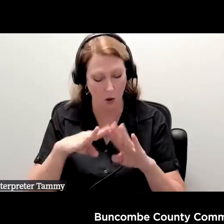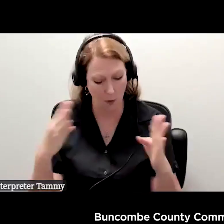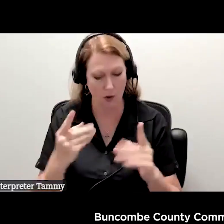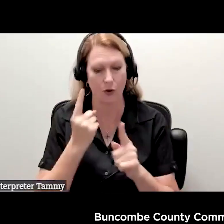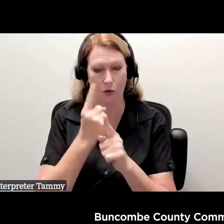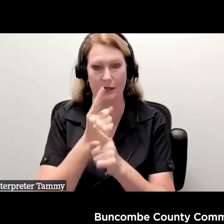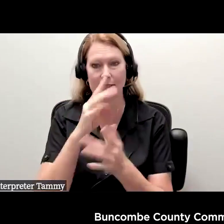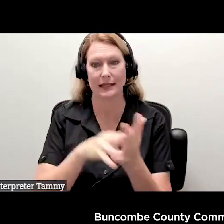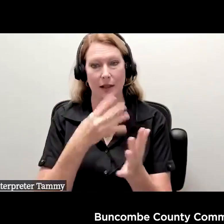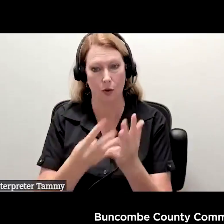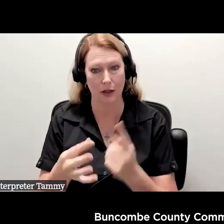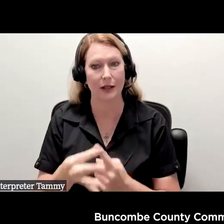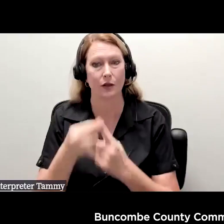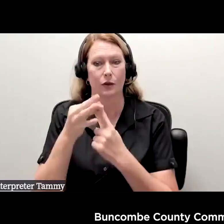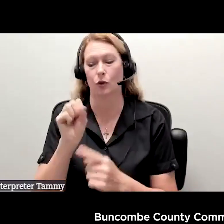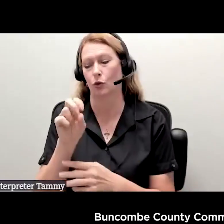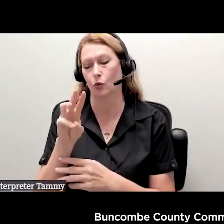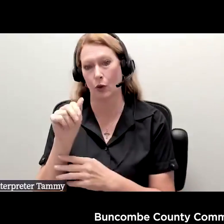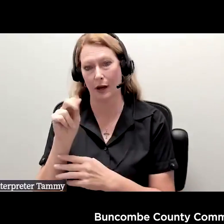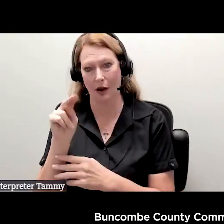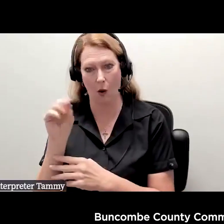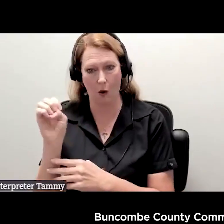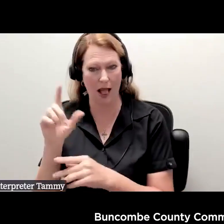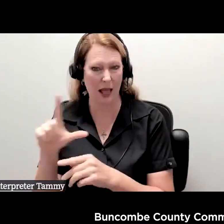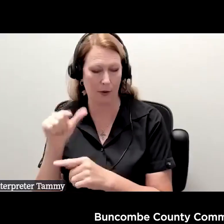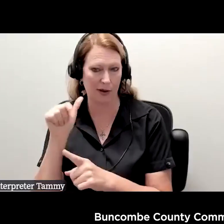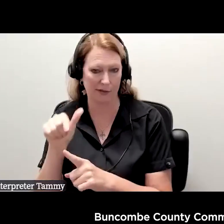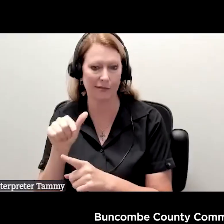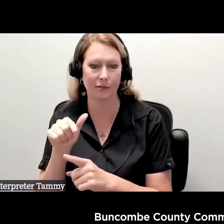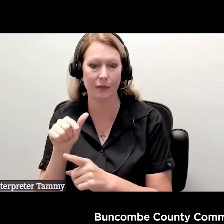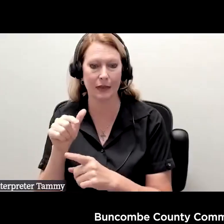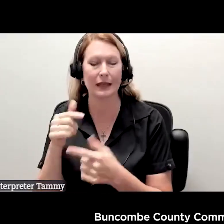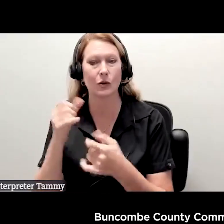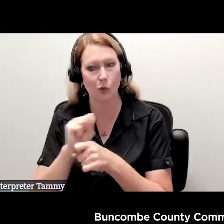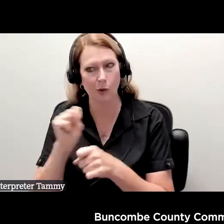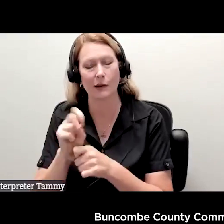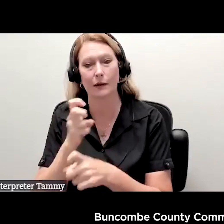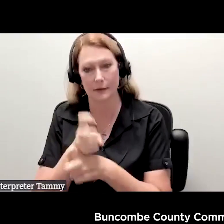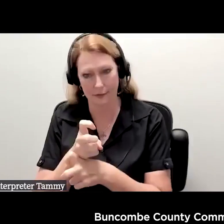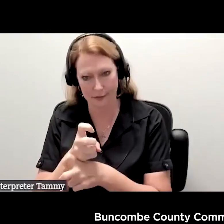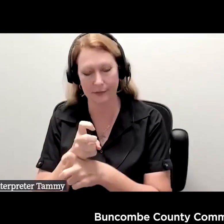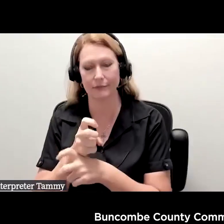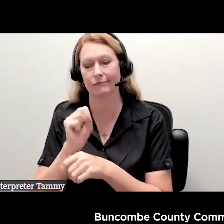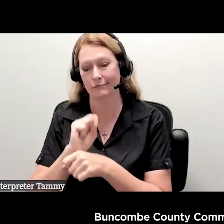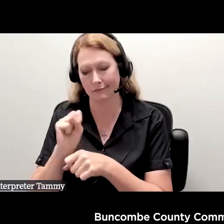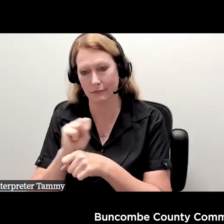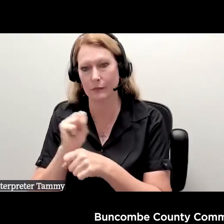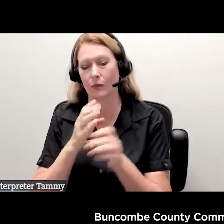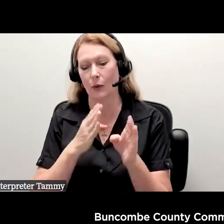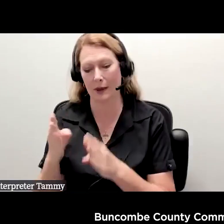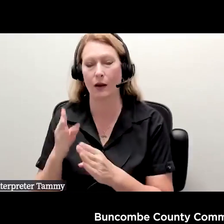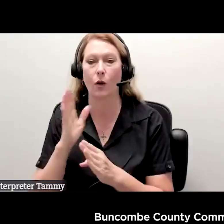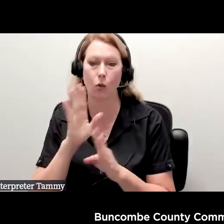schedule, except for Swannanoa Library. The Swannanoa Library team is working hard behind the scenes to prepare for